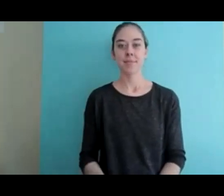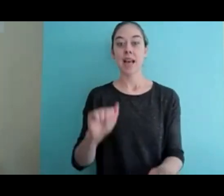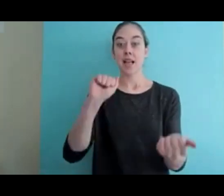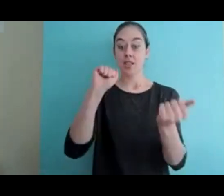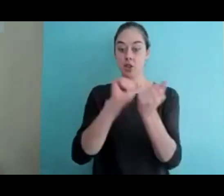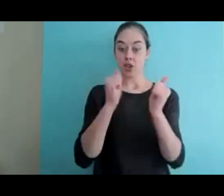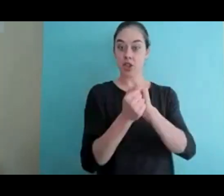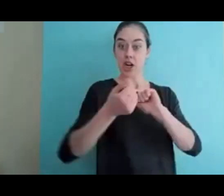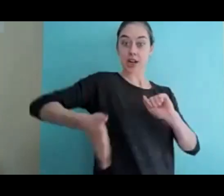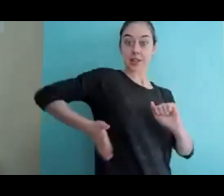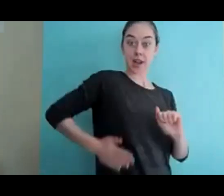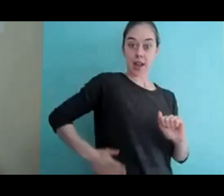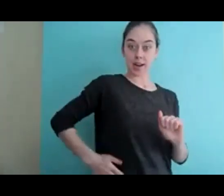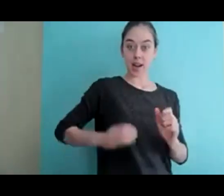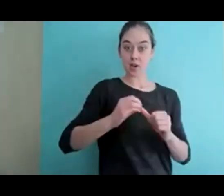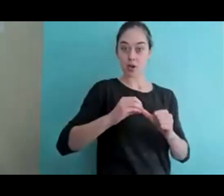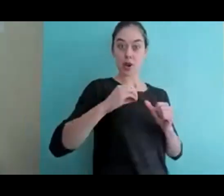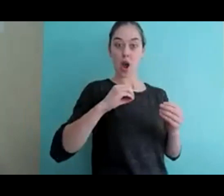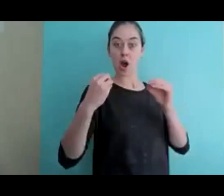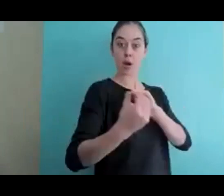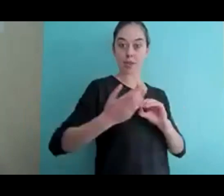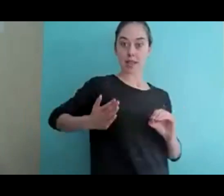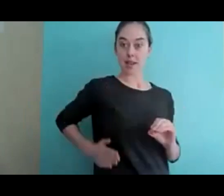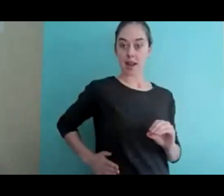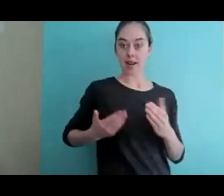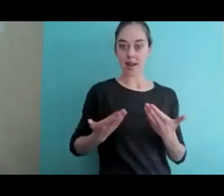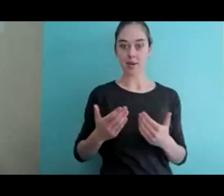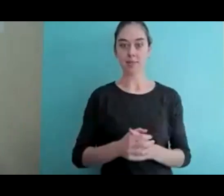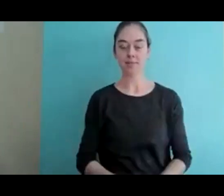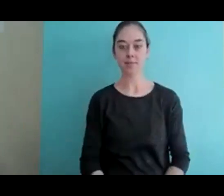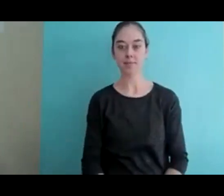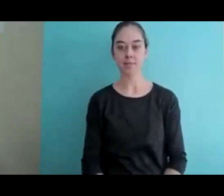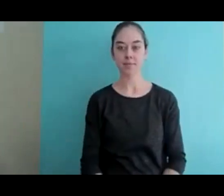And the other side. The other side.